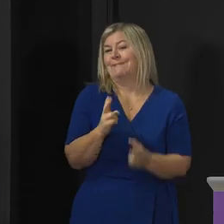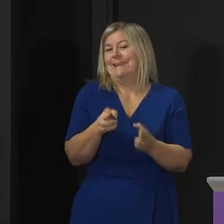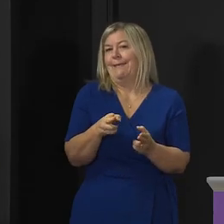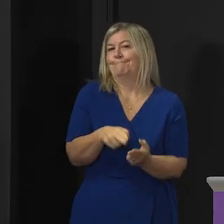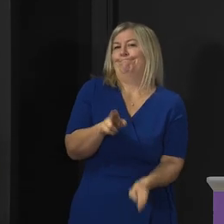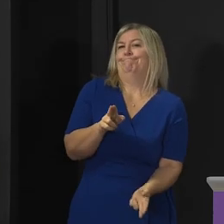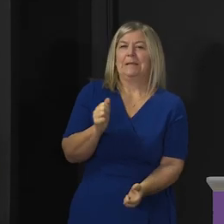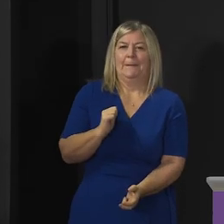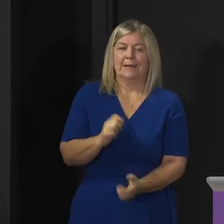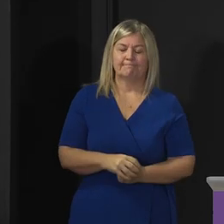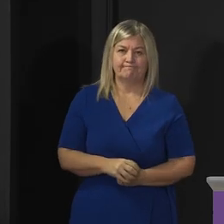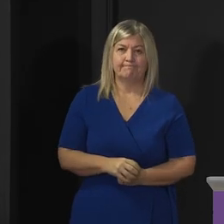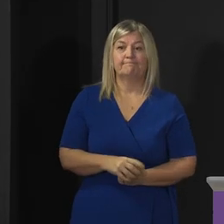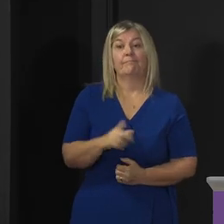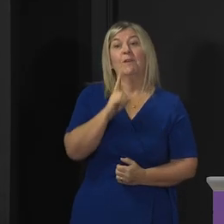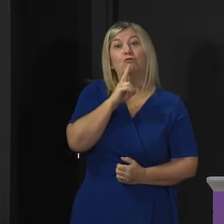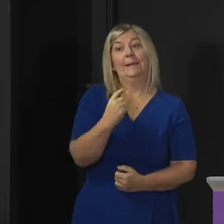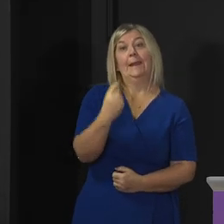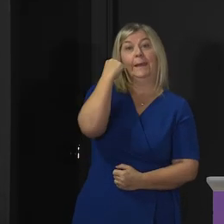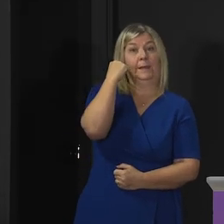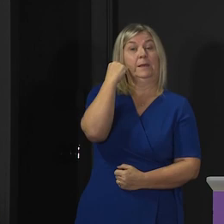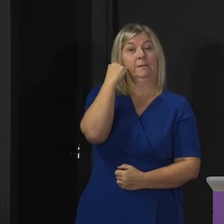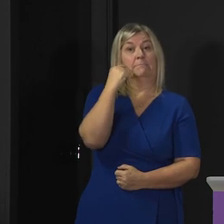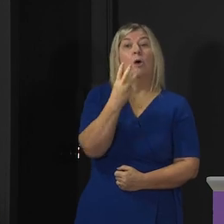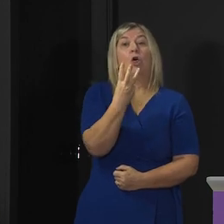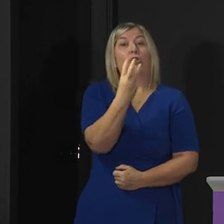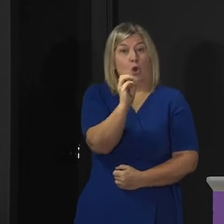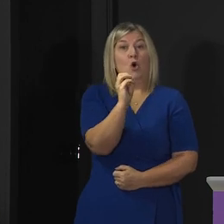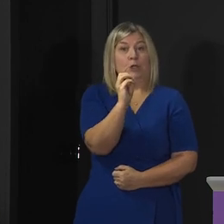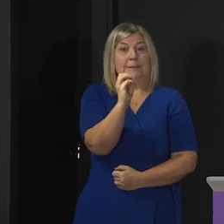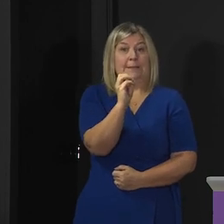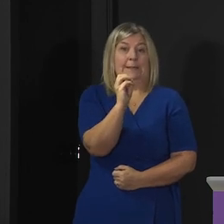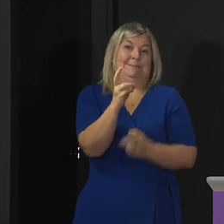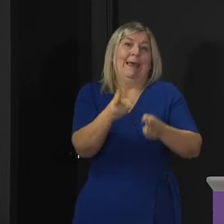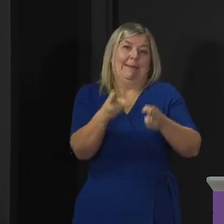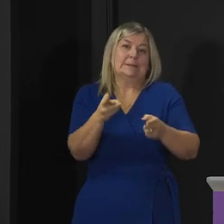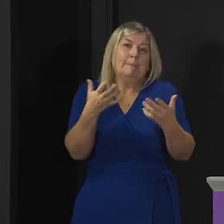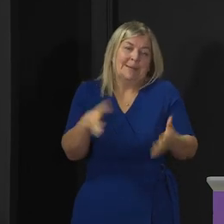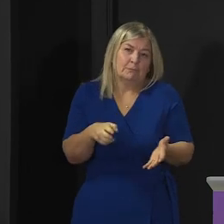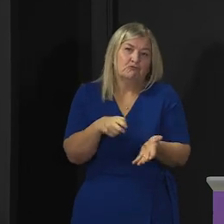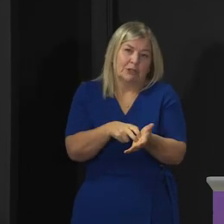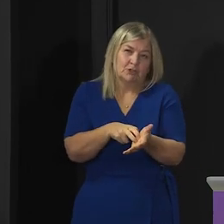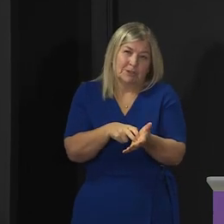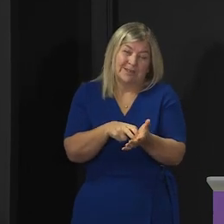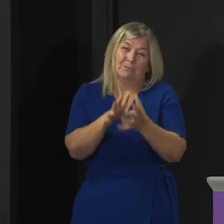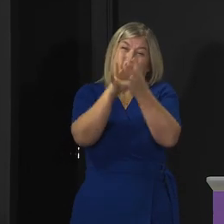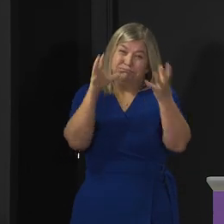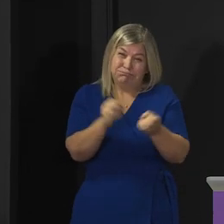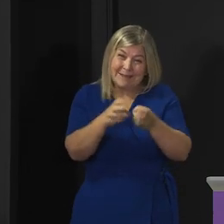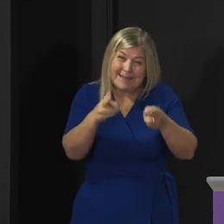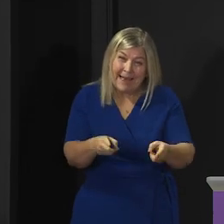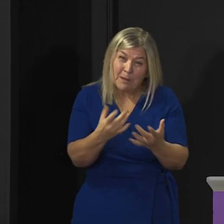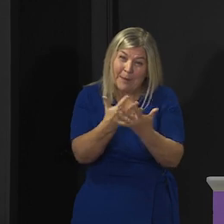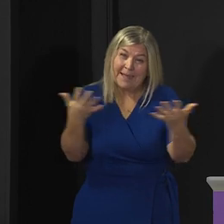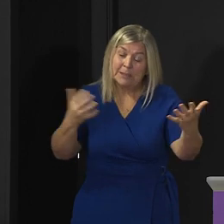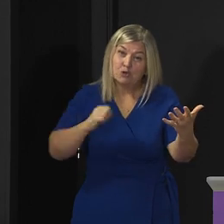And of course, since the last briefing on Friday, 30 additional deaths have been registered, which means that the total number of deaths